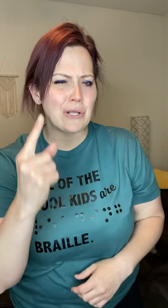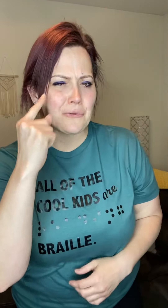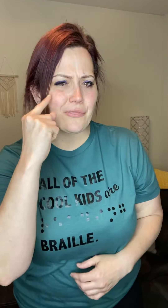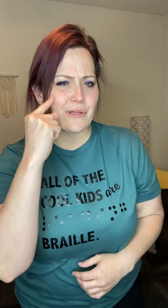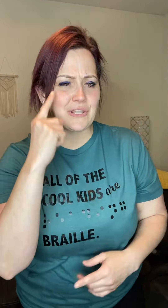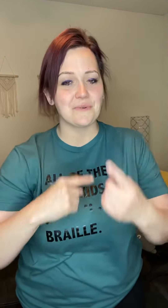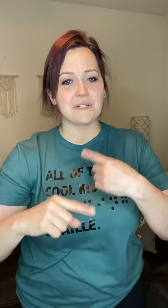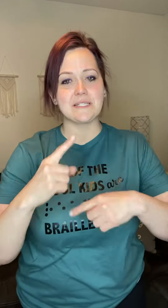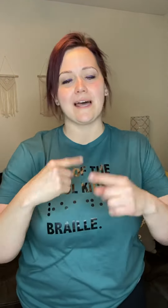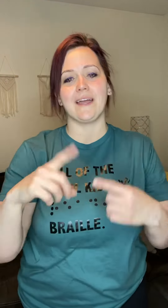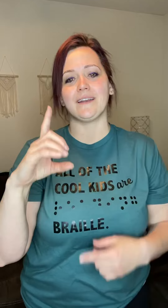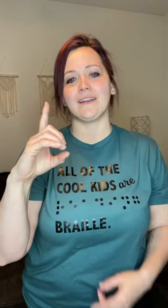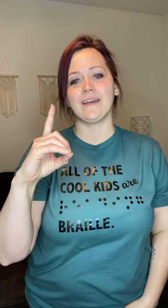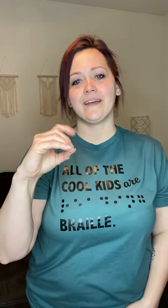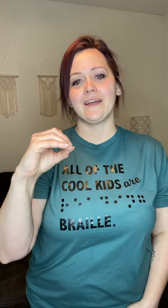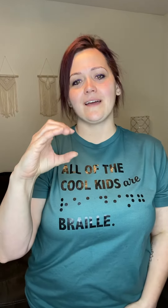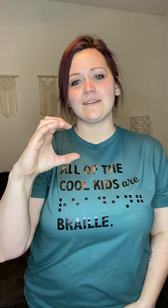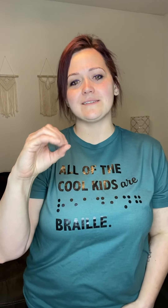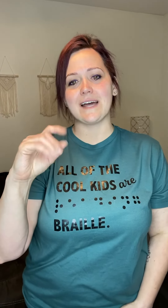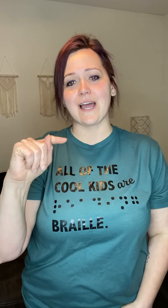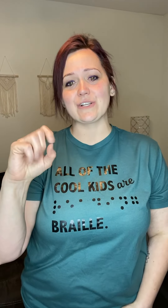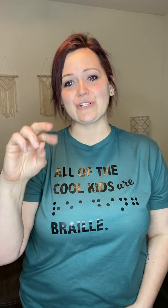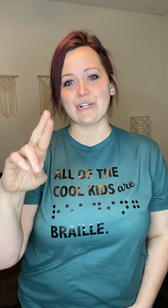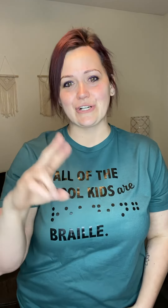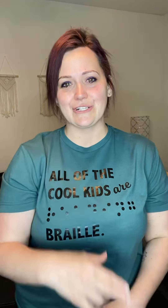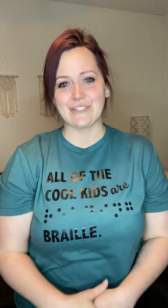you think you would sign doctor?